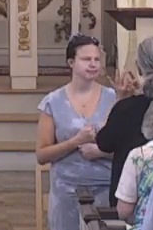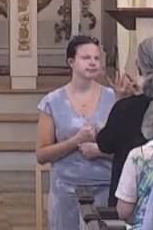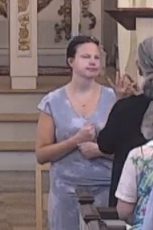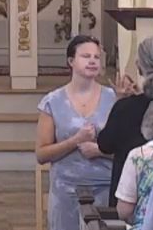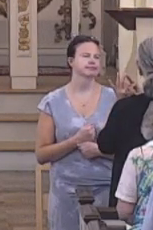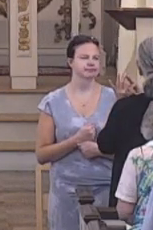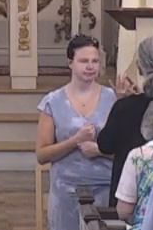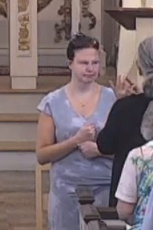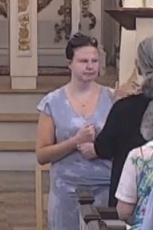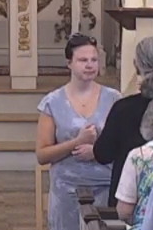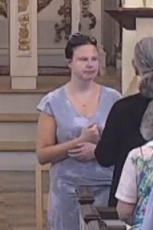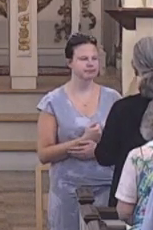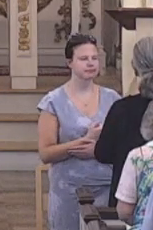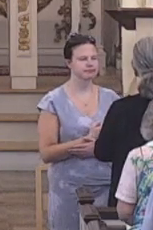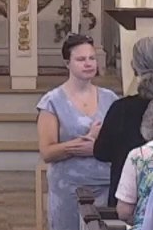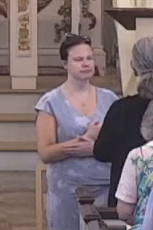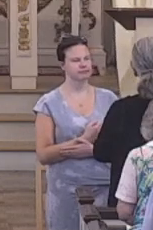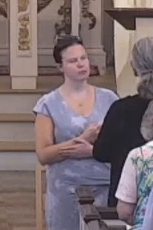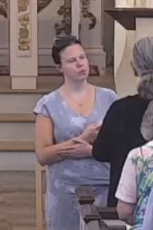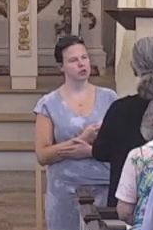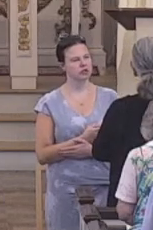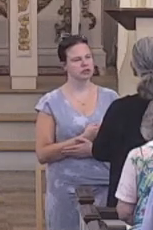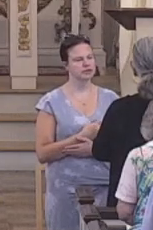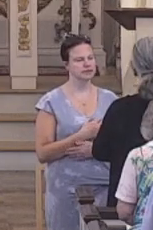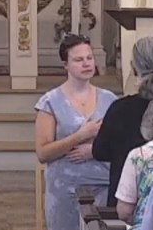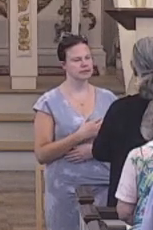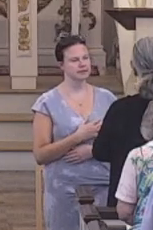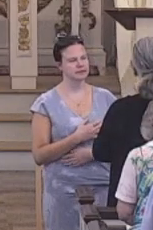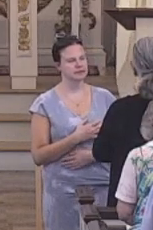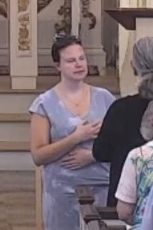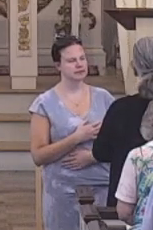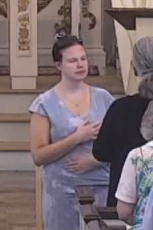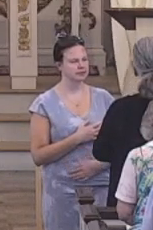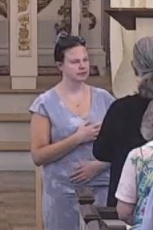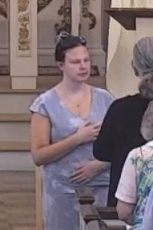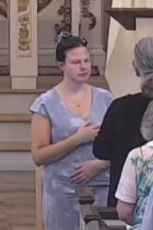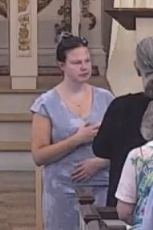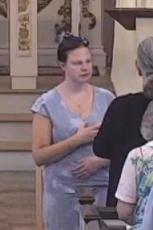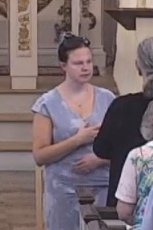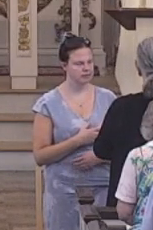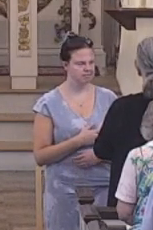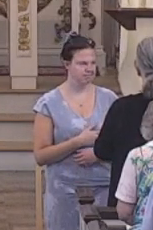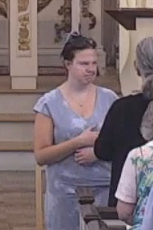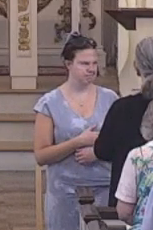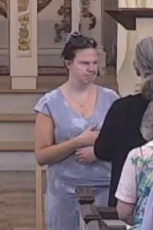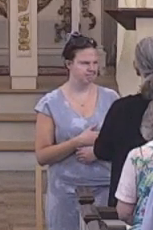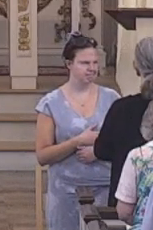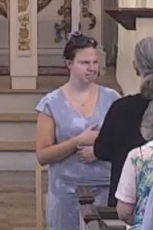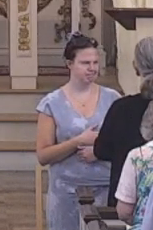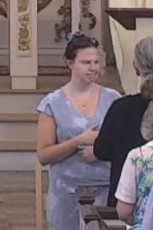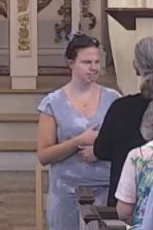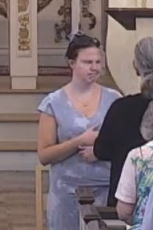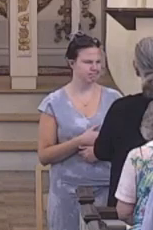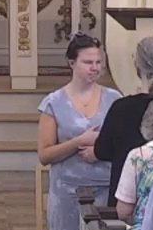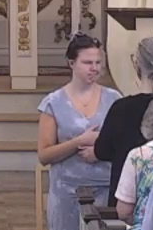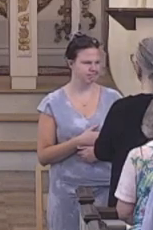Today's Mass is being offered for Edward, Mary, and Robert